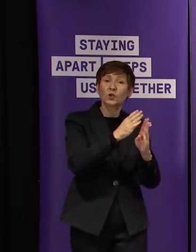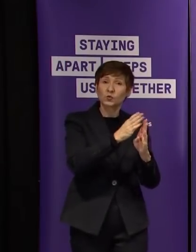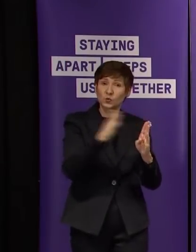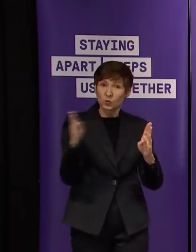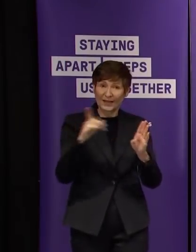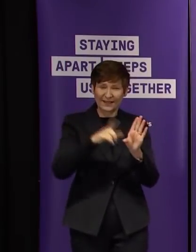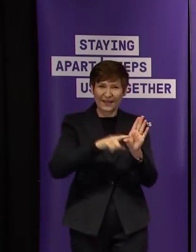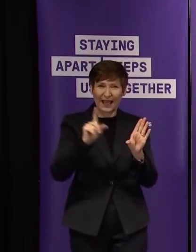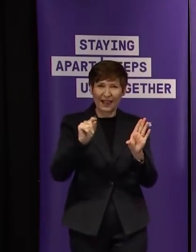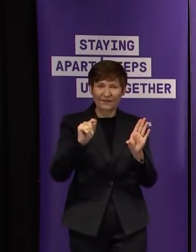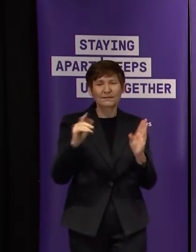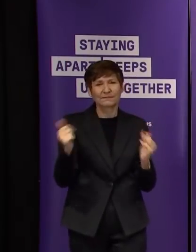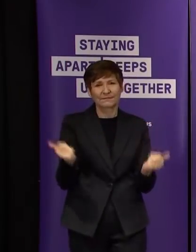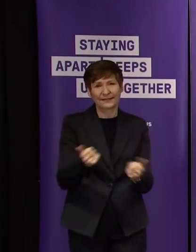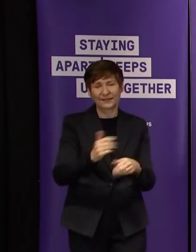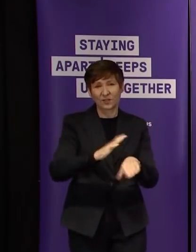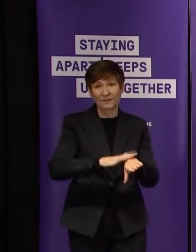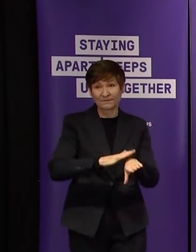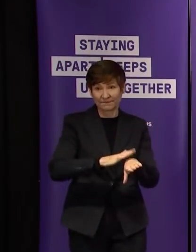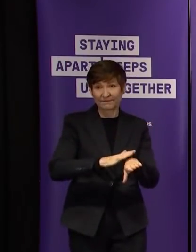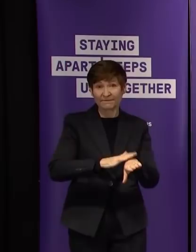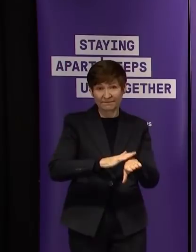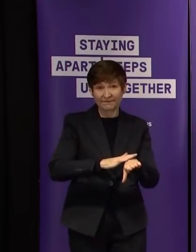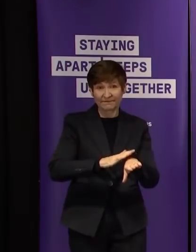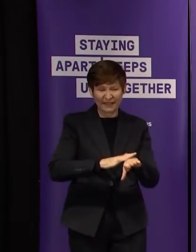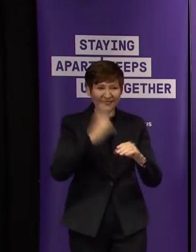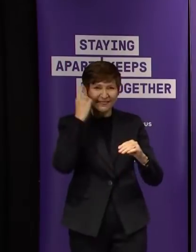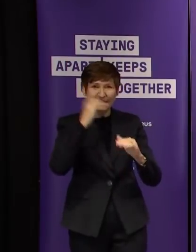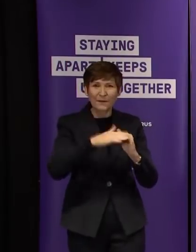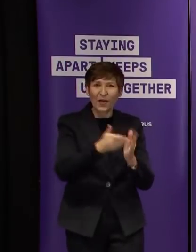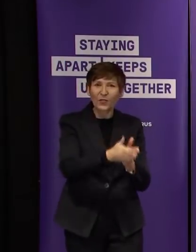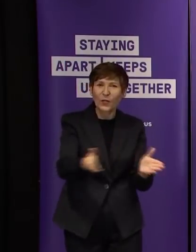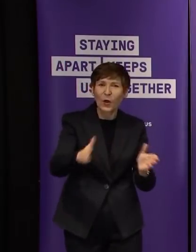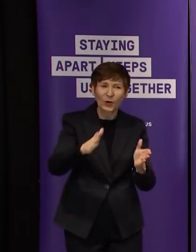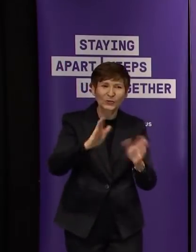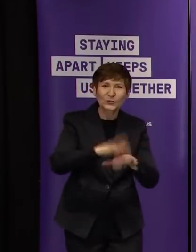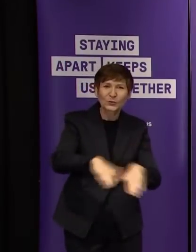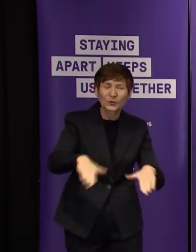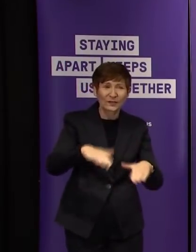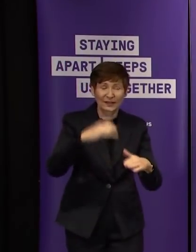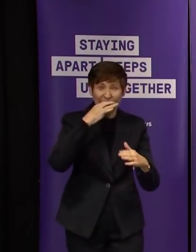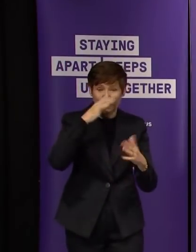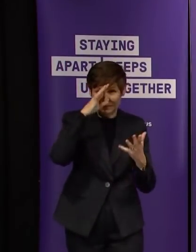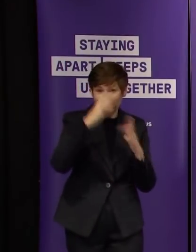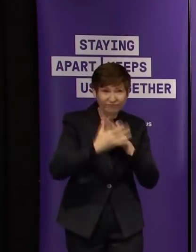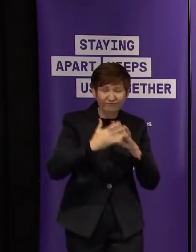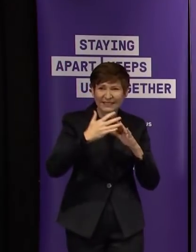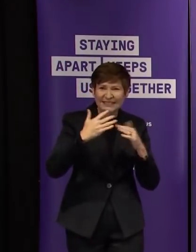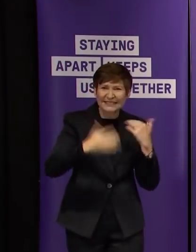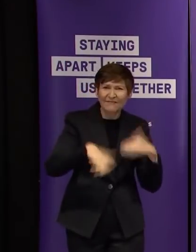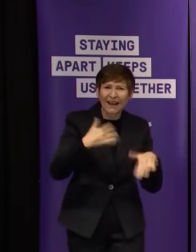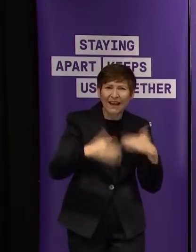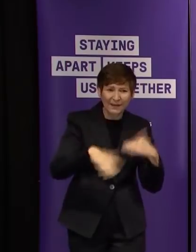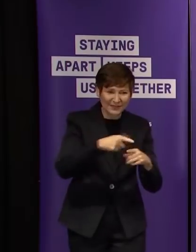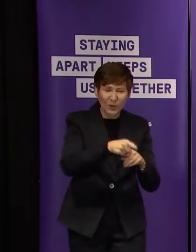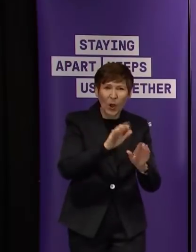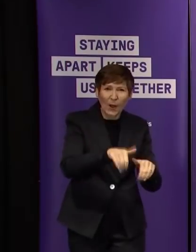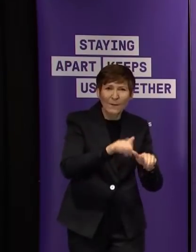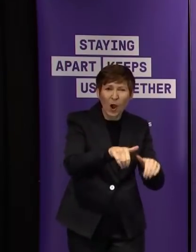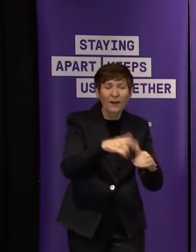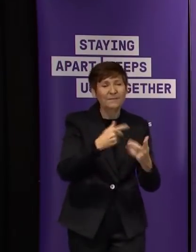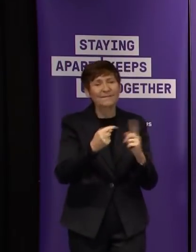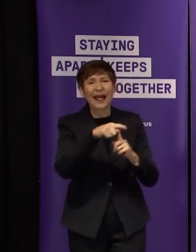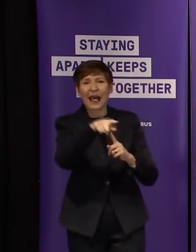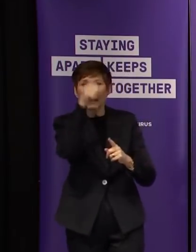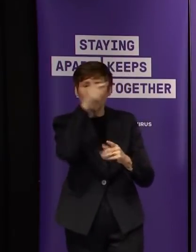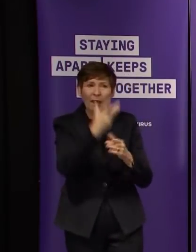You know, we've got time to address health, well-being, mental health. We've got time to address catch-up learning, and we'll do that